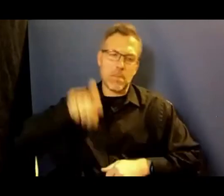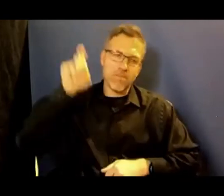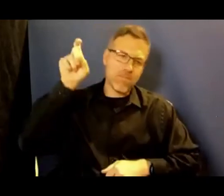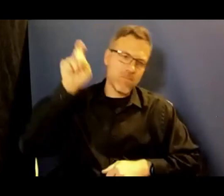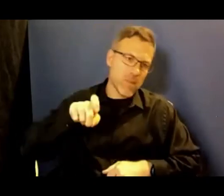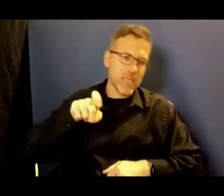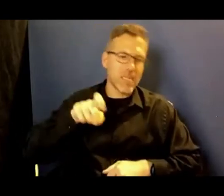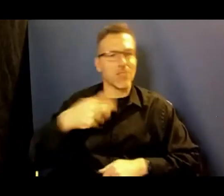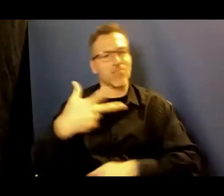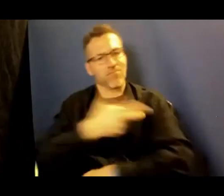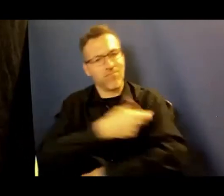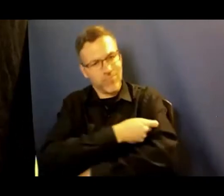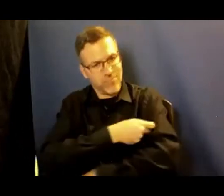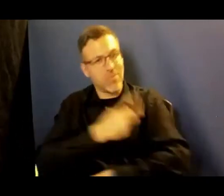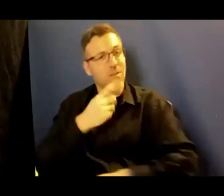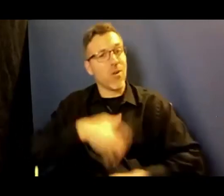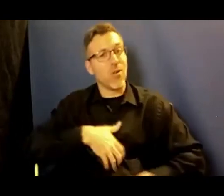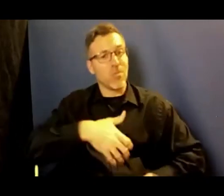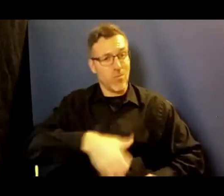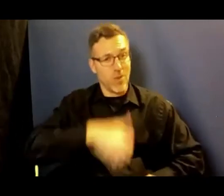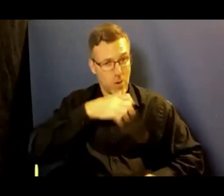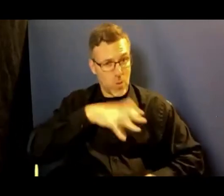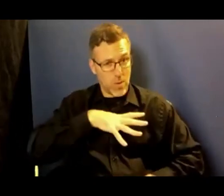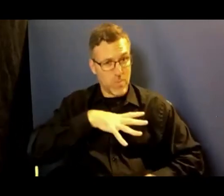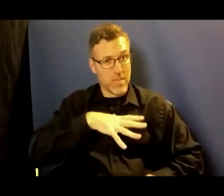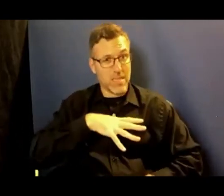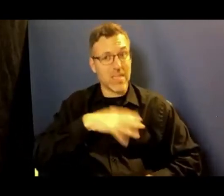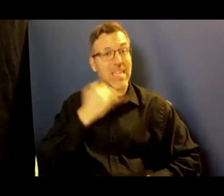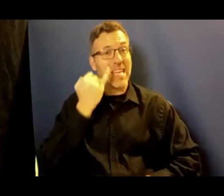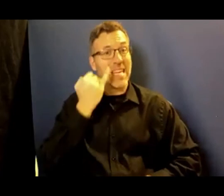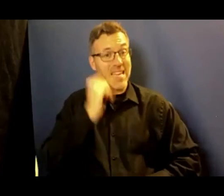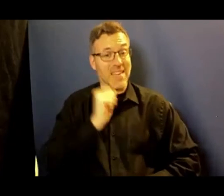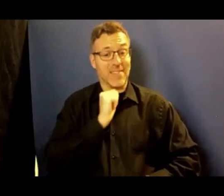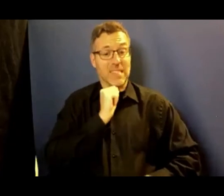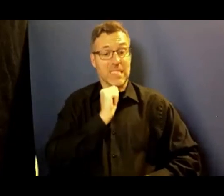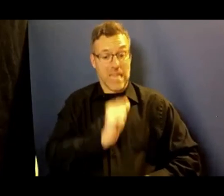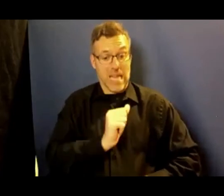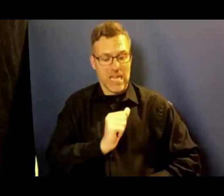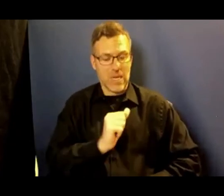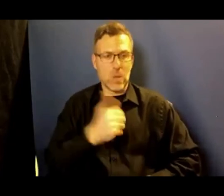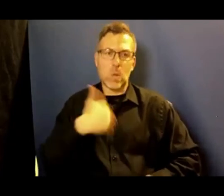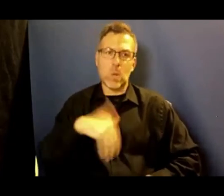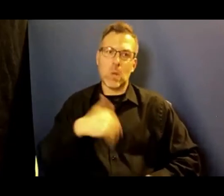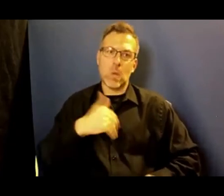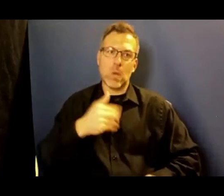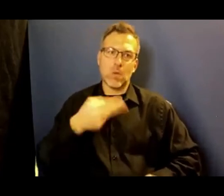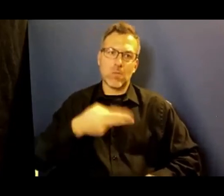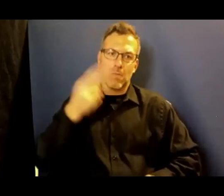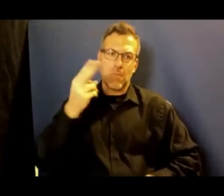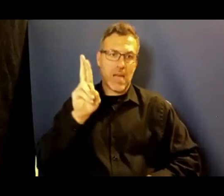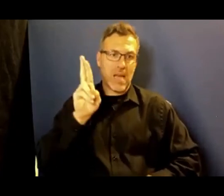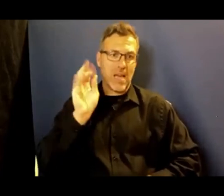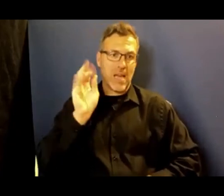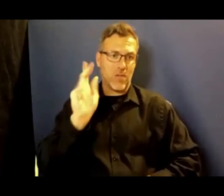women to prevent the death and ICU stays that we're seeing in pregnant women and the loss of